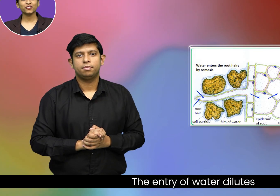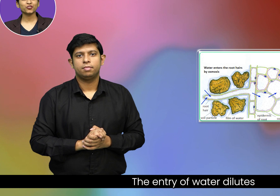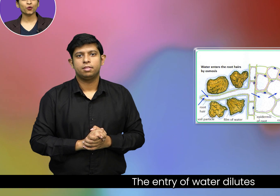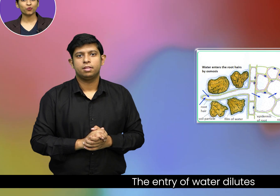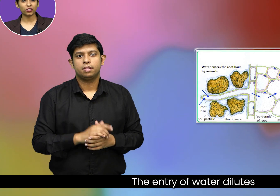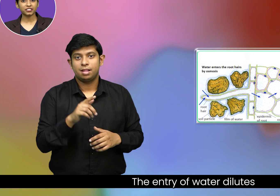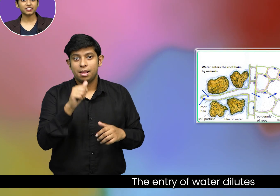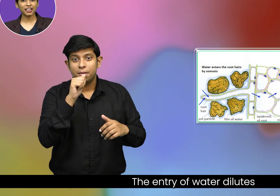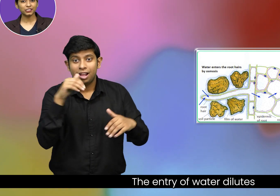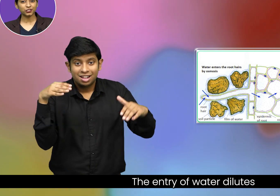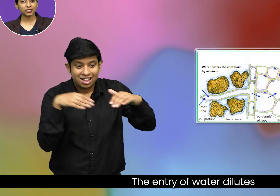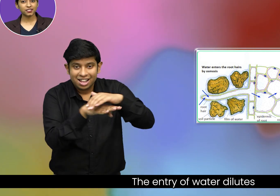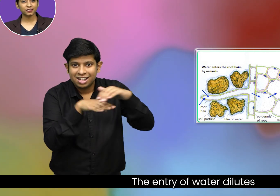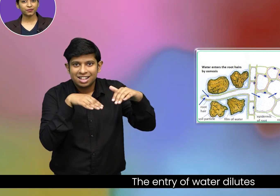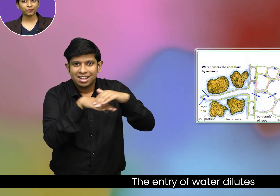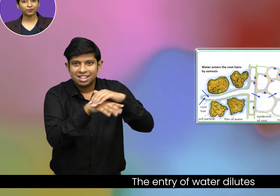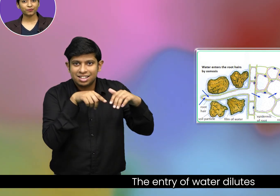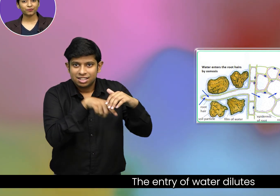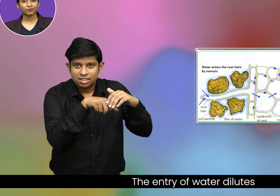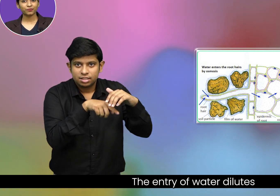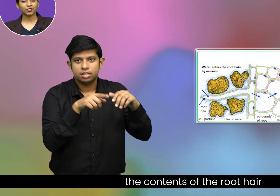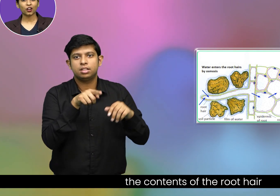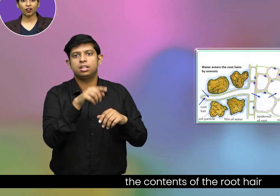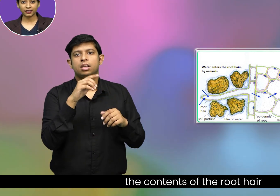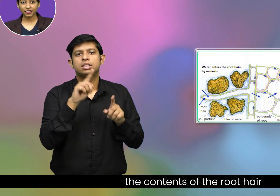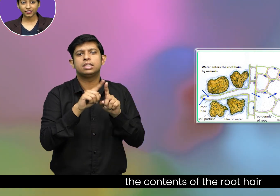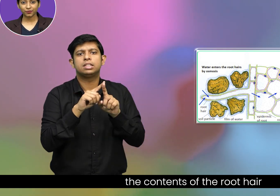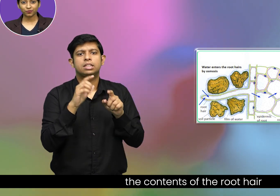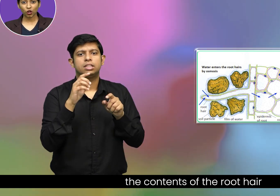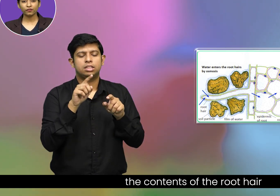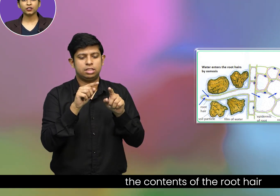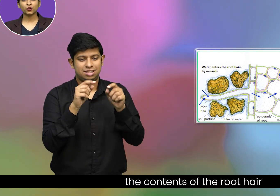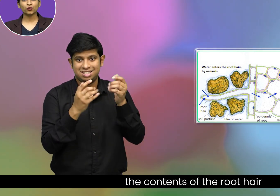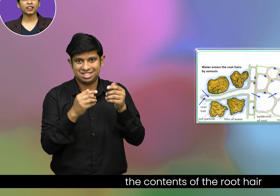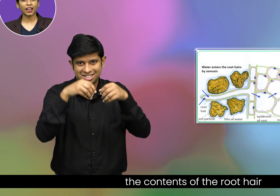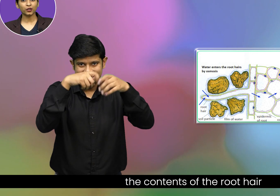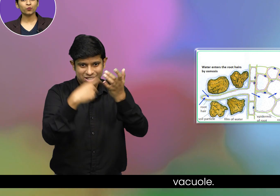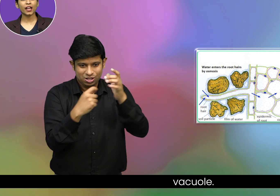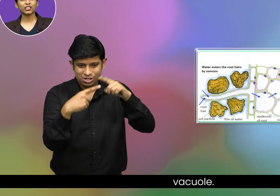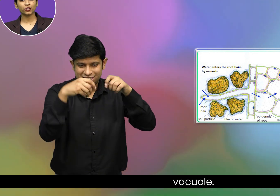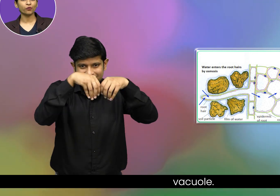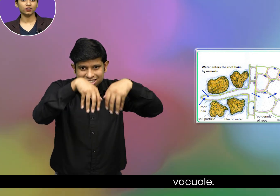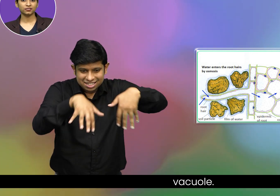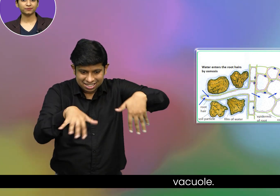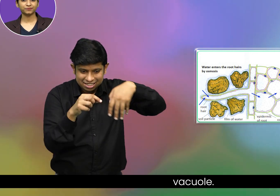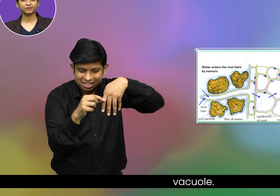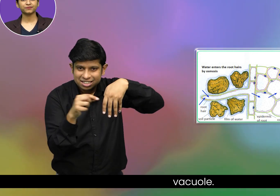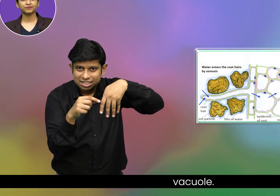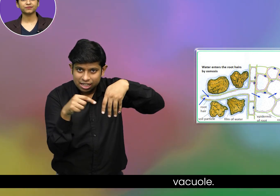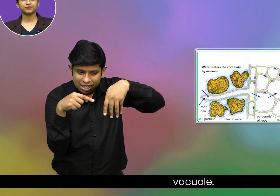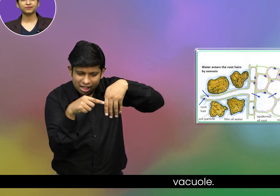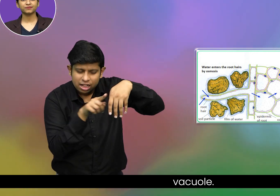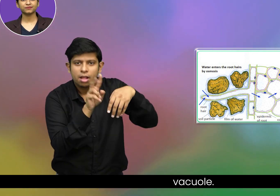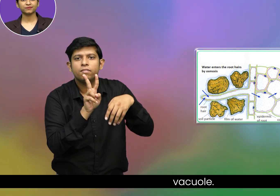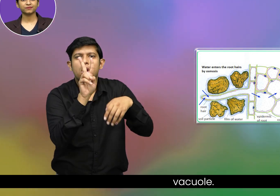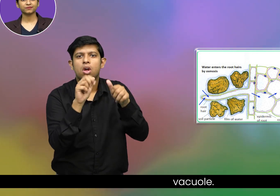The entry of water dilutes the content of the root hair vacuole.